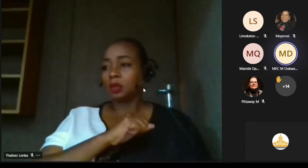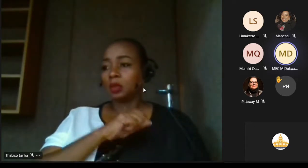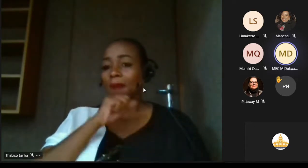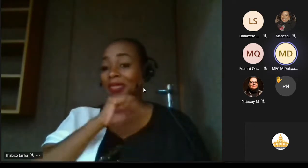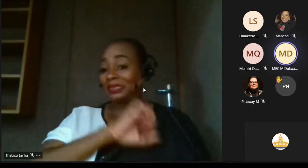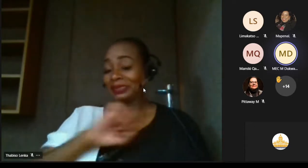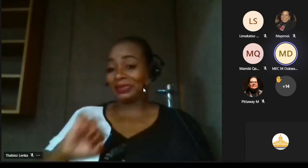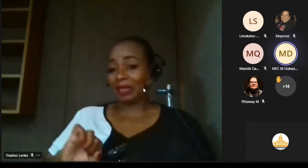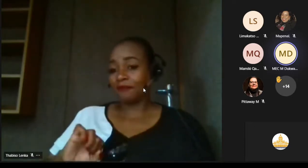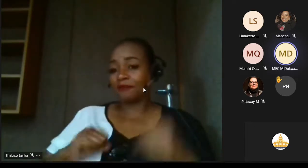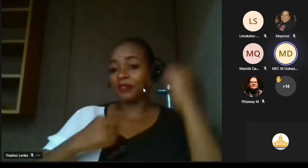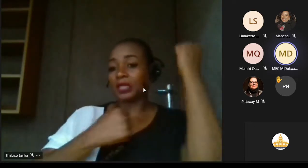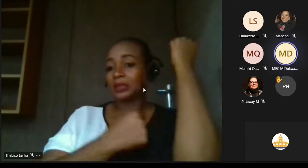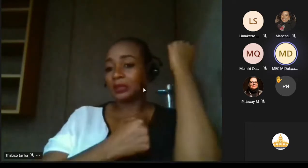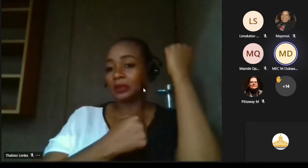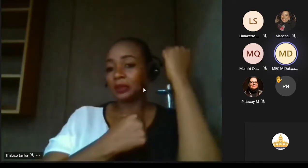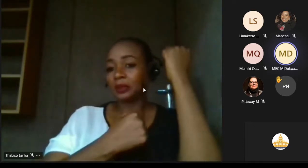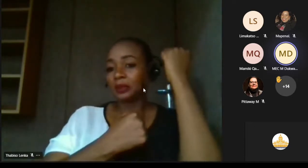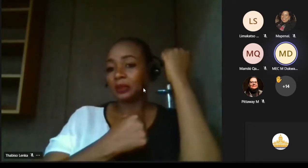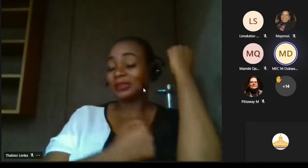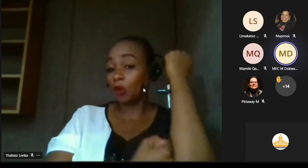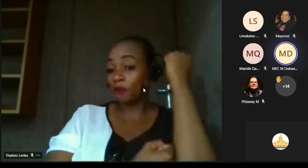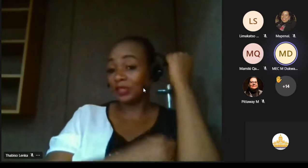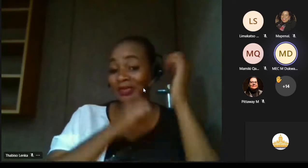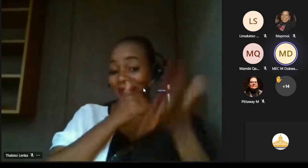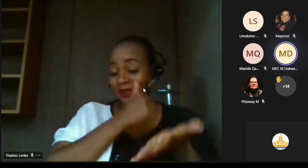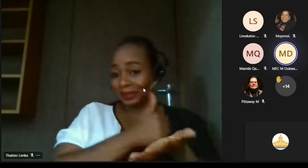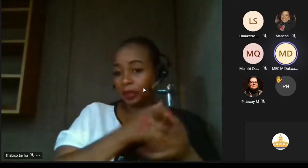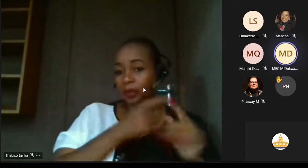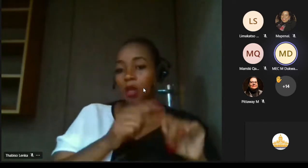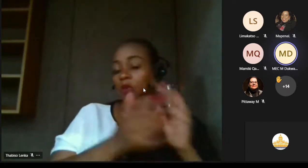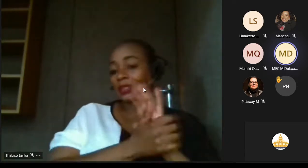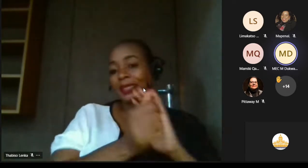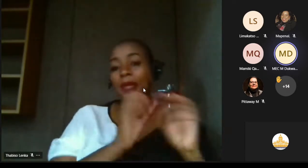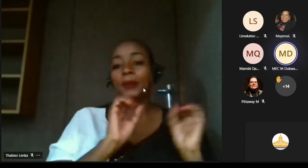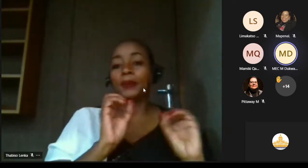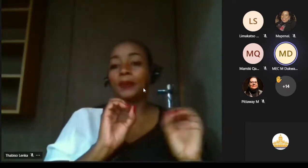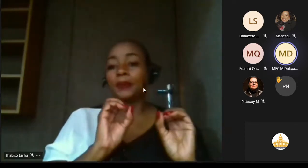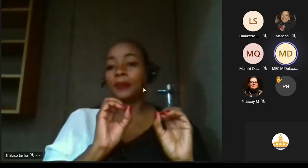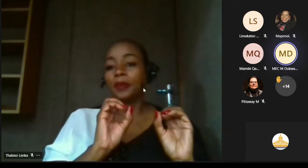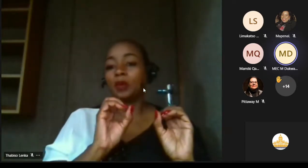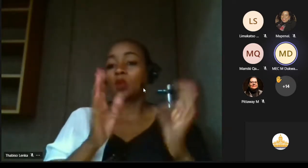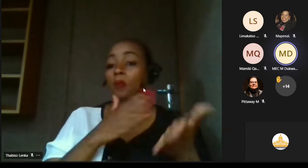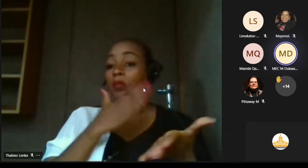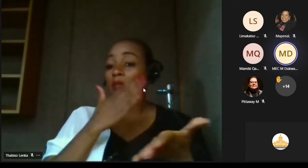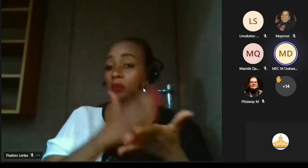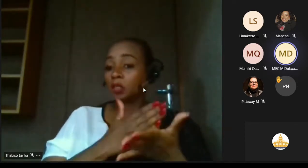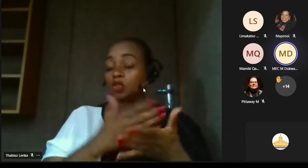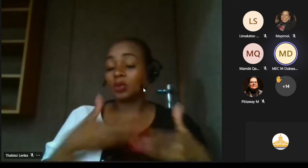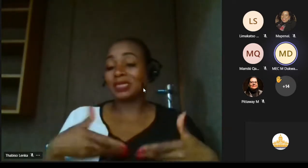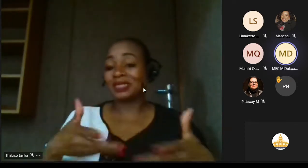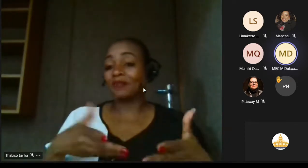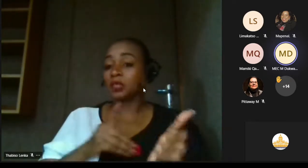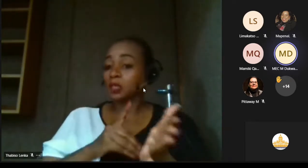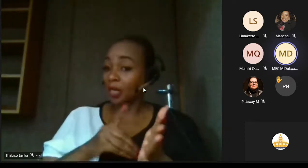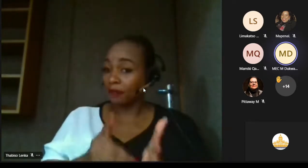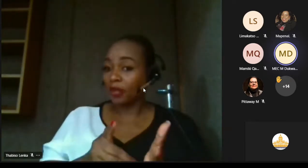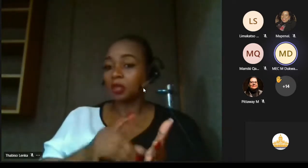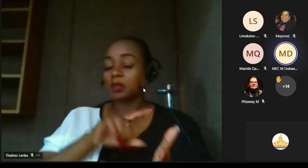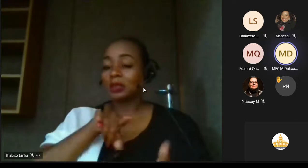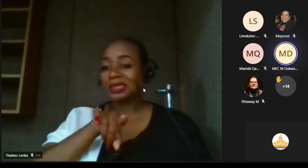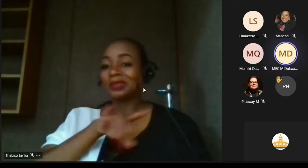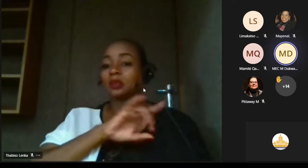to adequately respond to service delivery challenges. The widespread sporadic service delivery challenges